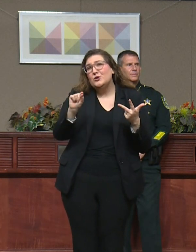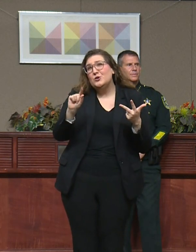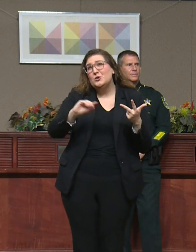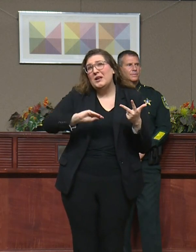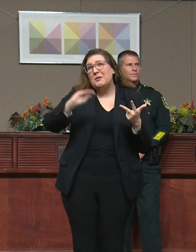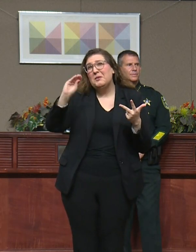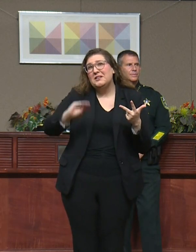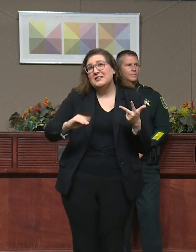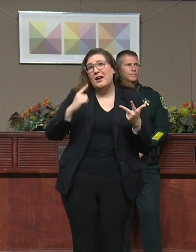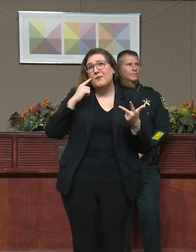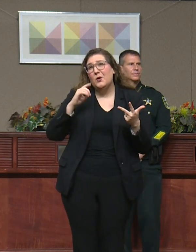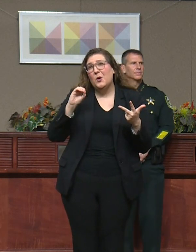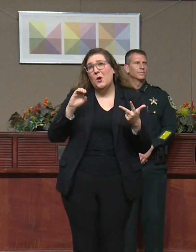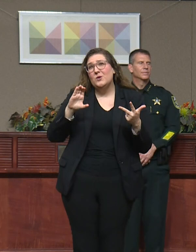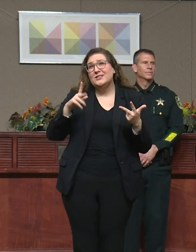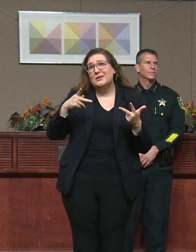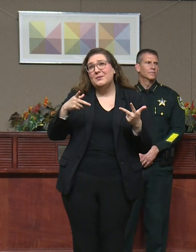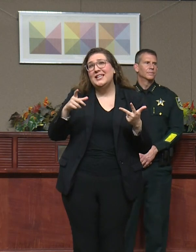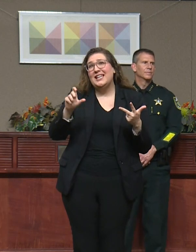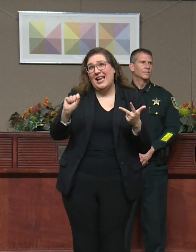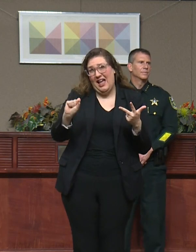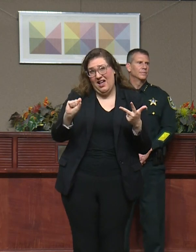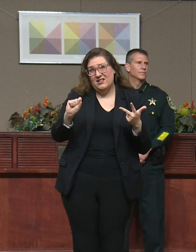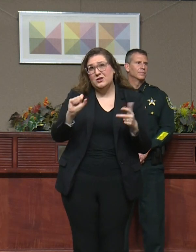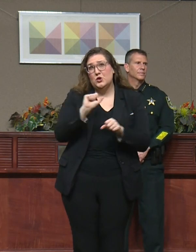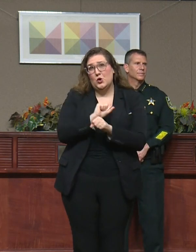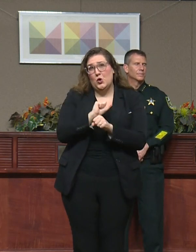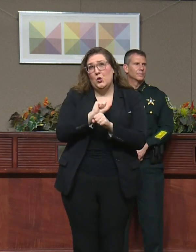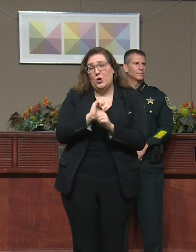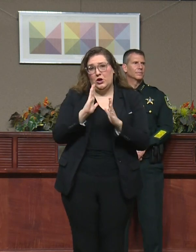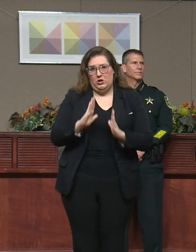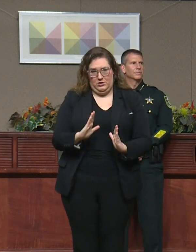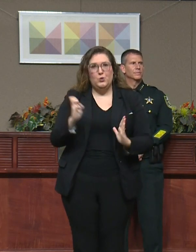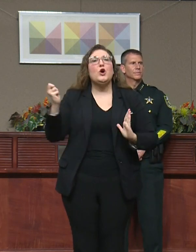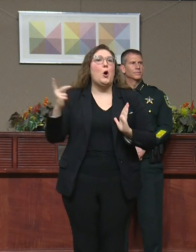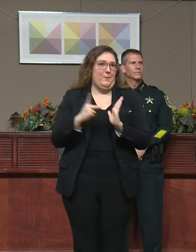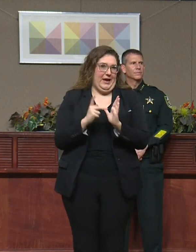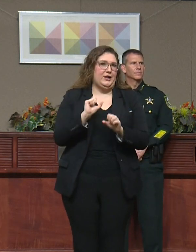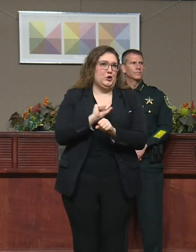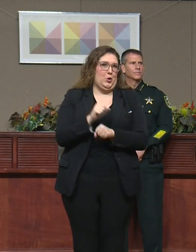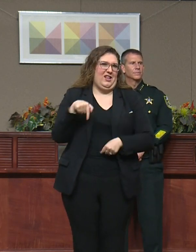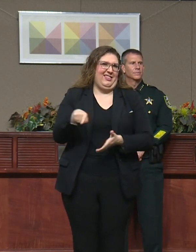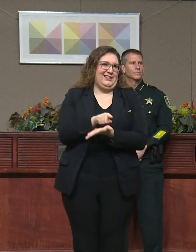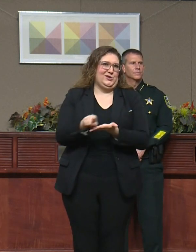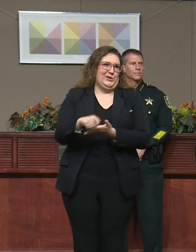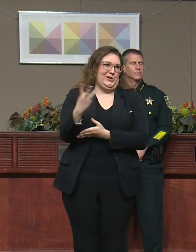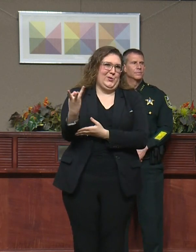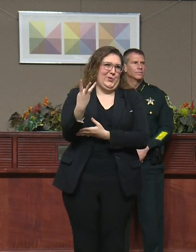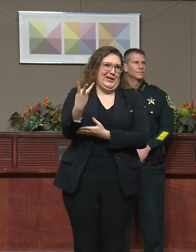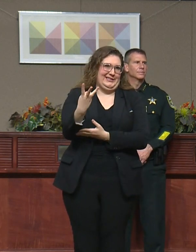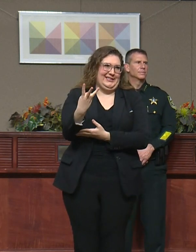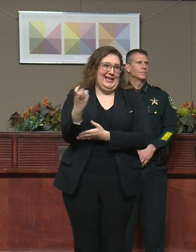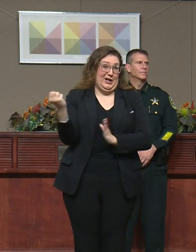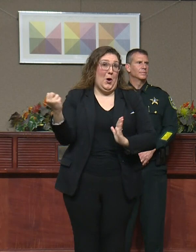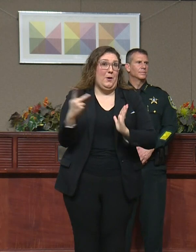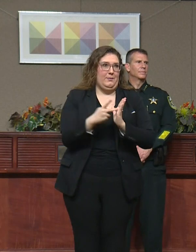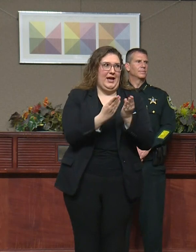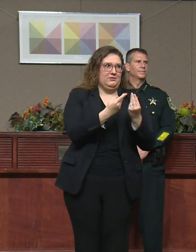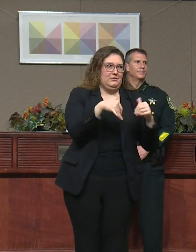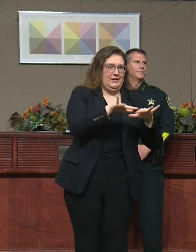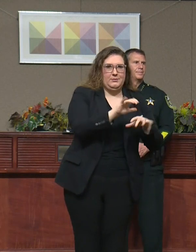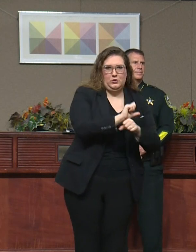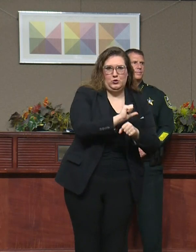OCPS population will be, employees will be returning to work this Wednesday. Honestly, we have